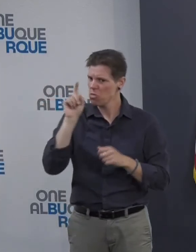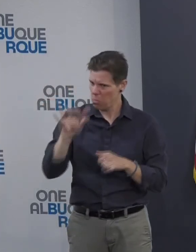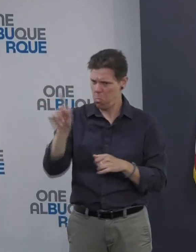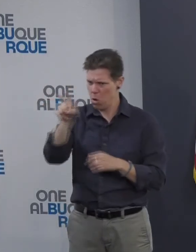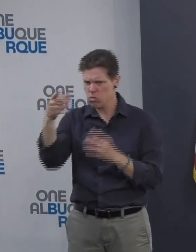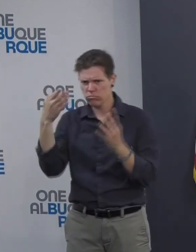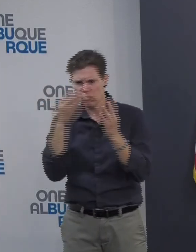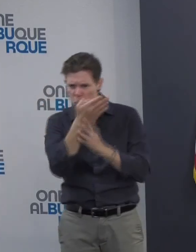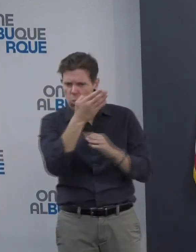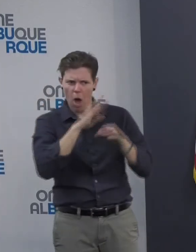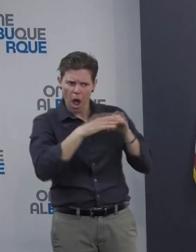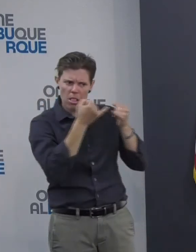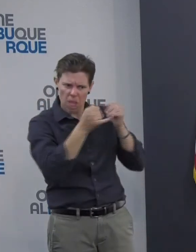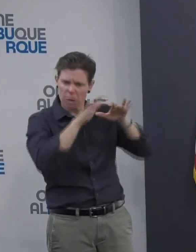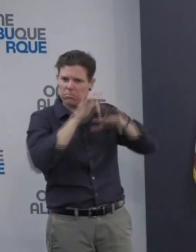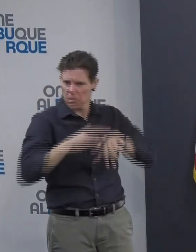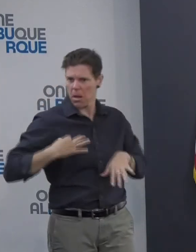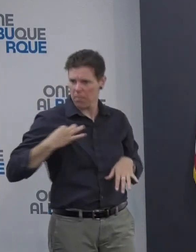a testing date.